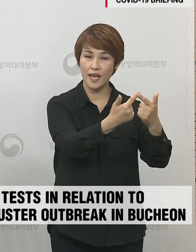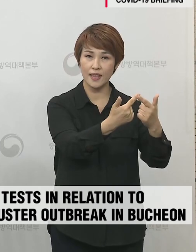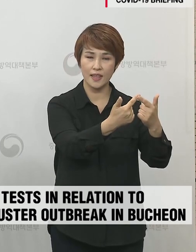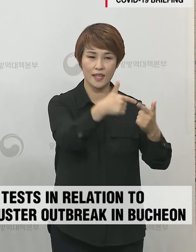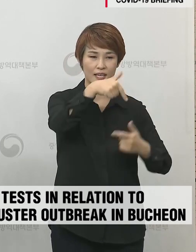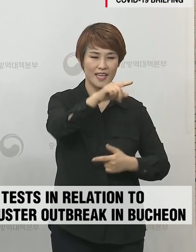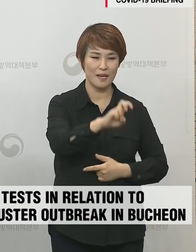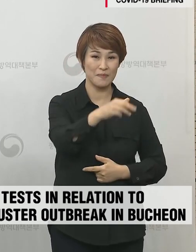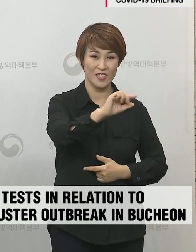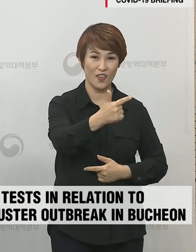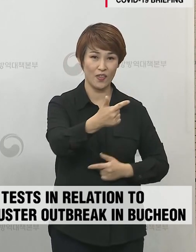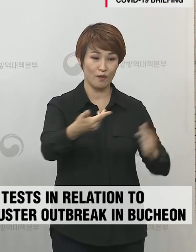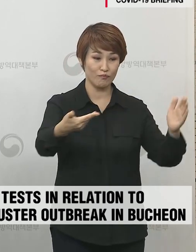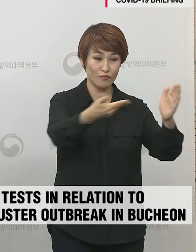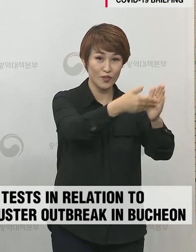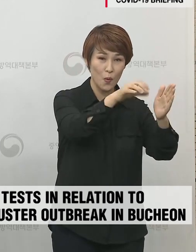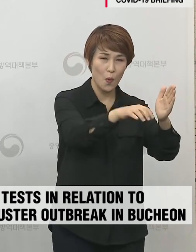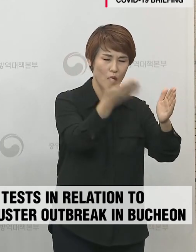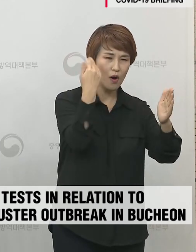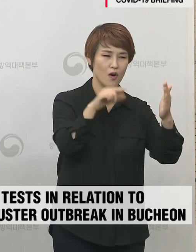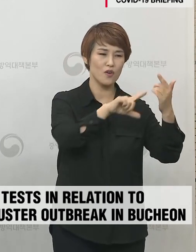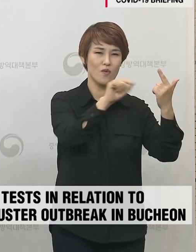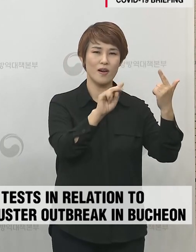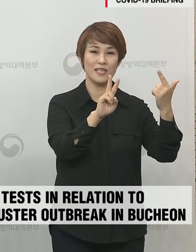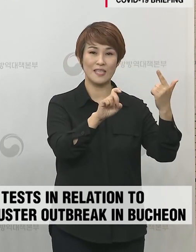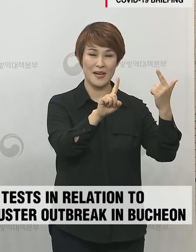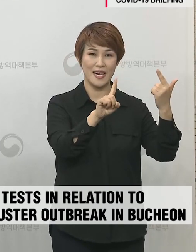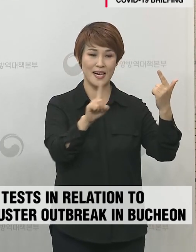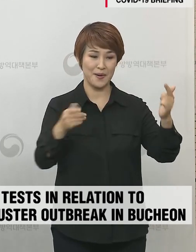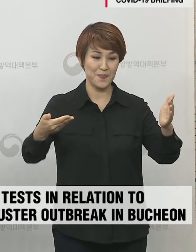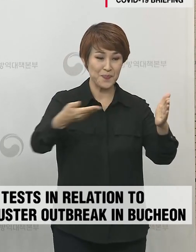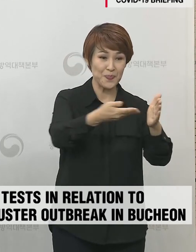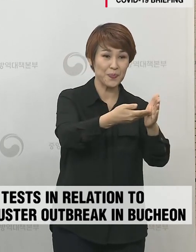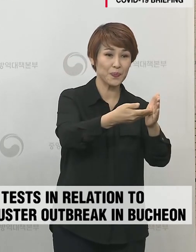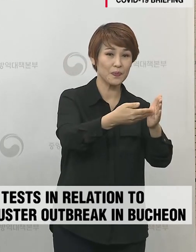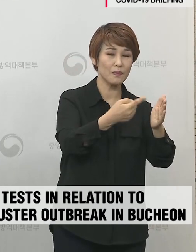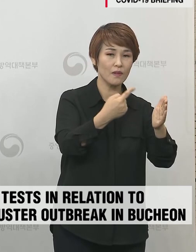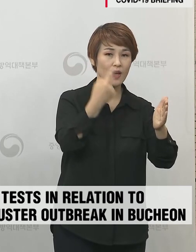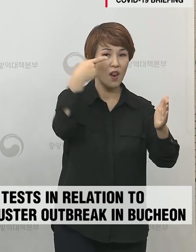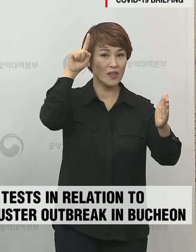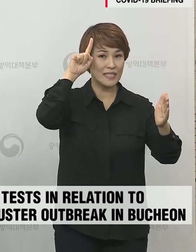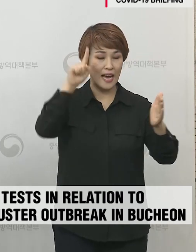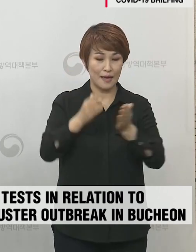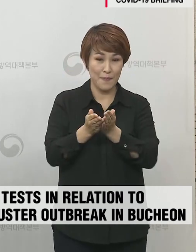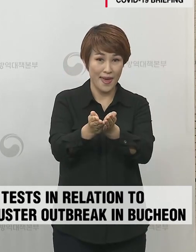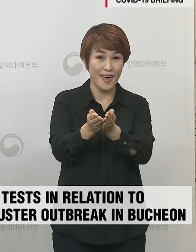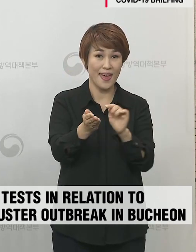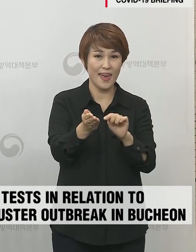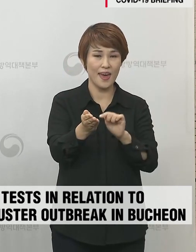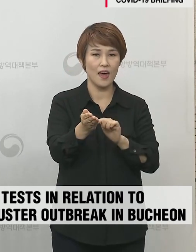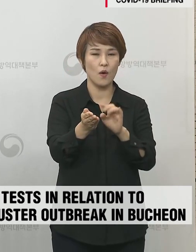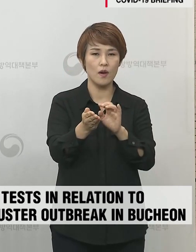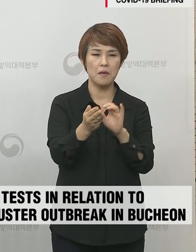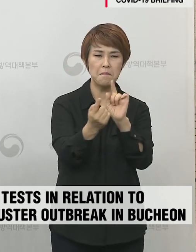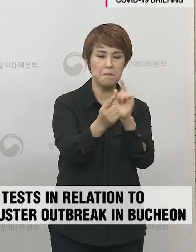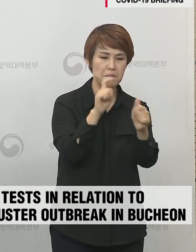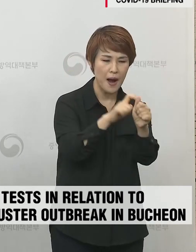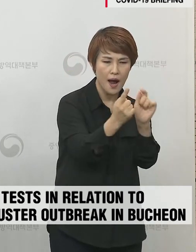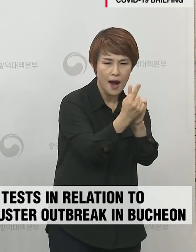And in Busan, we have the Russian flagship that has embarked on